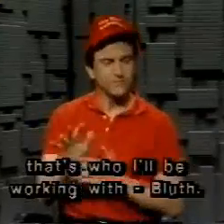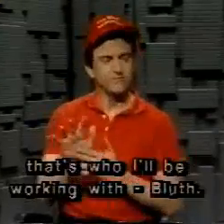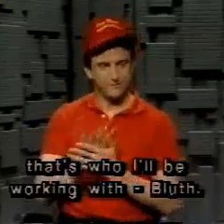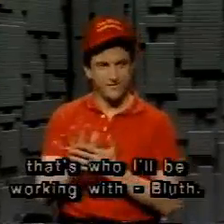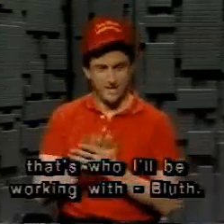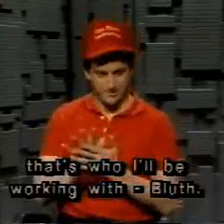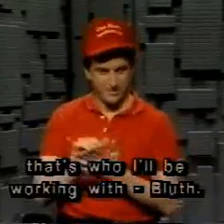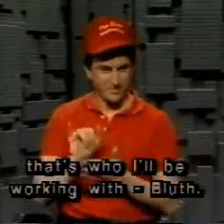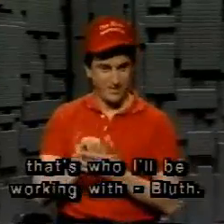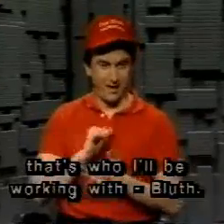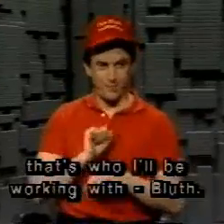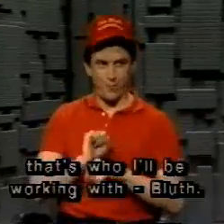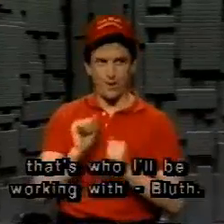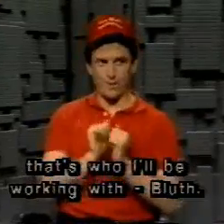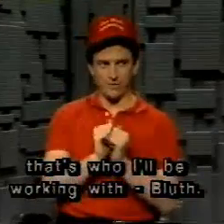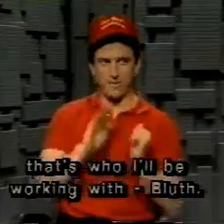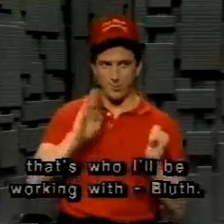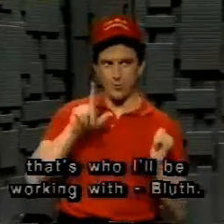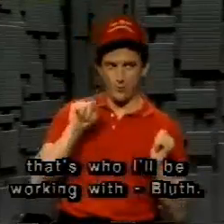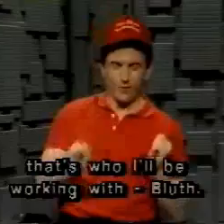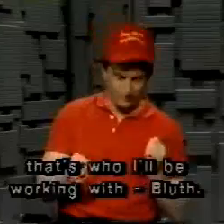with. Bluth.